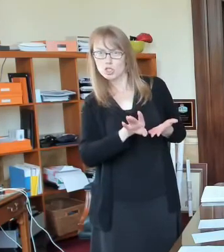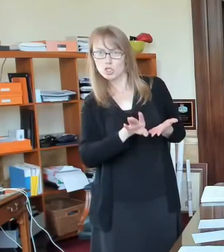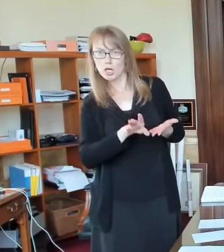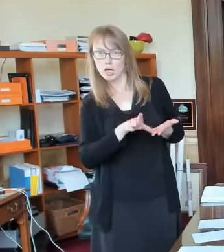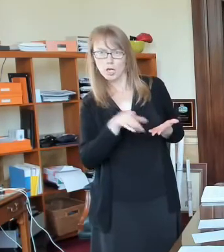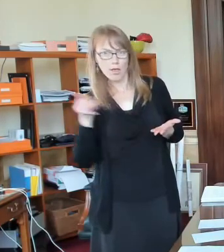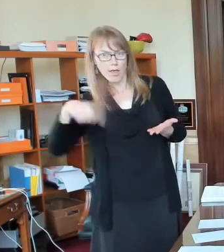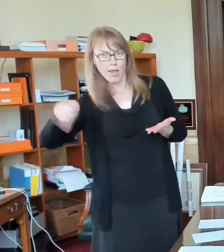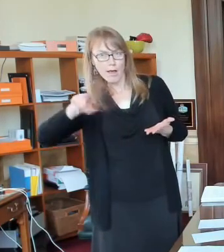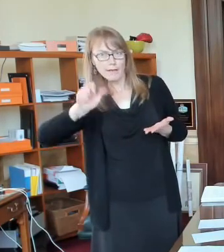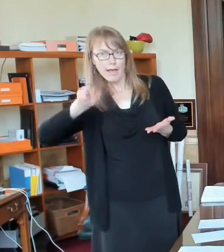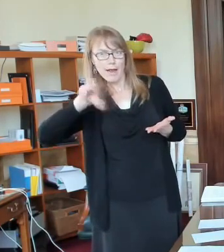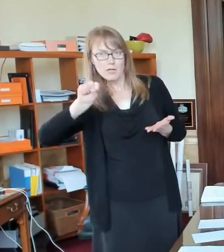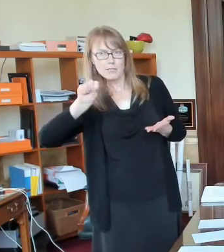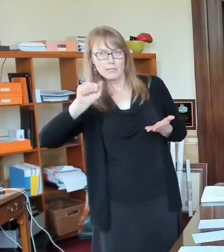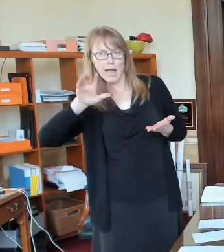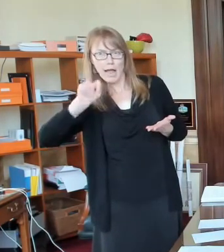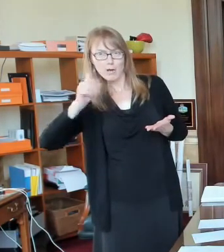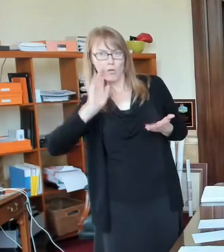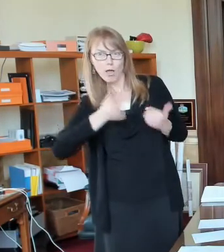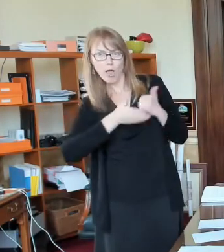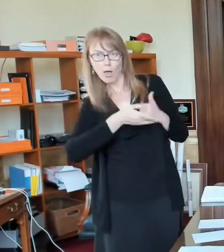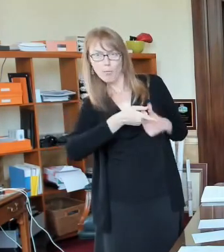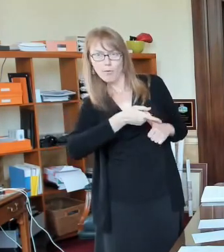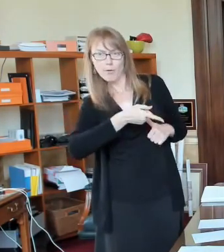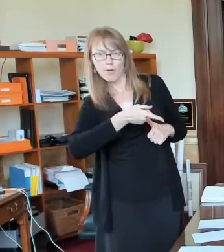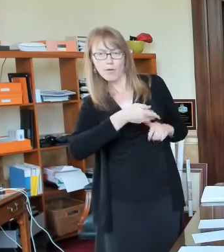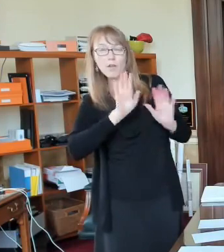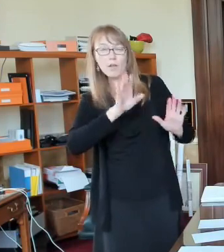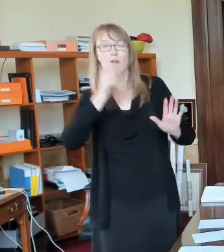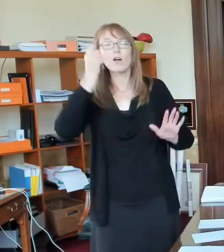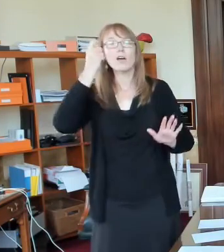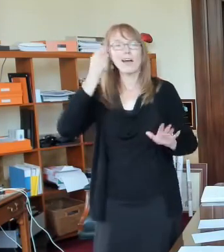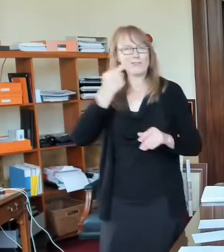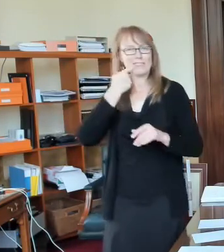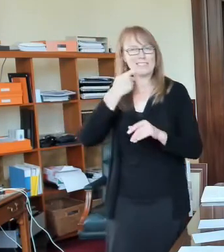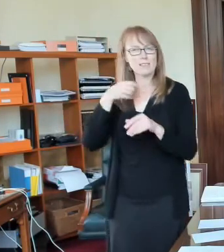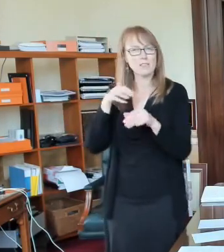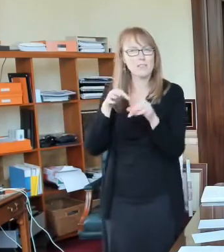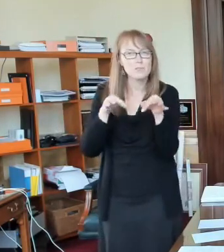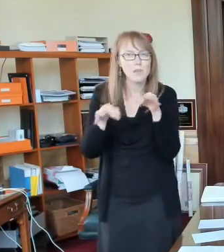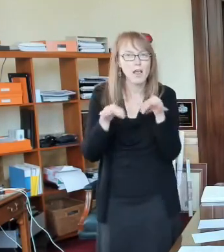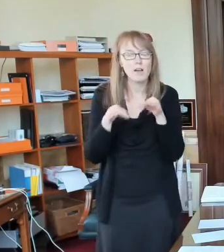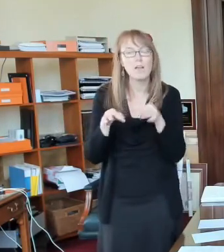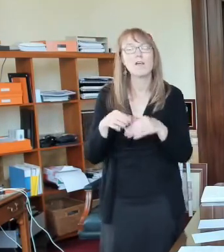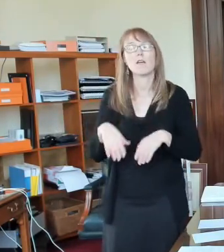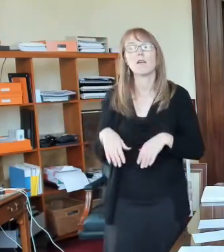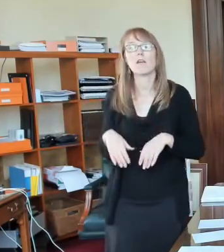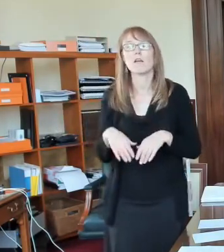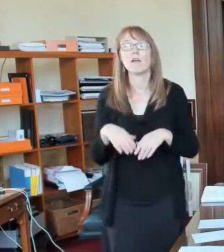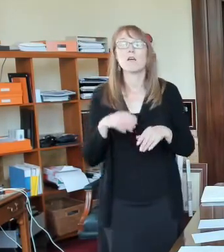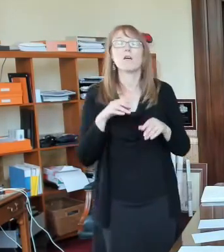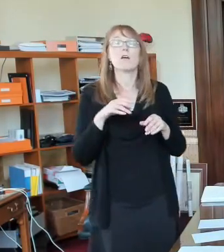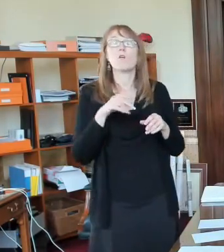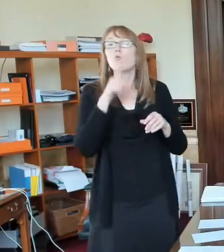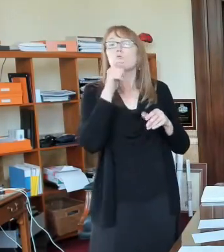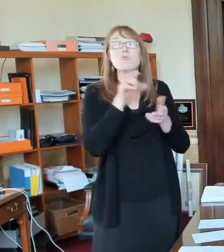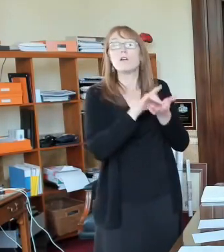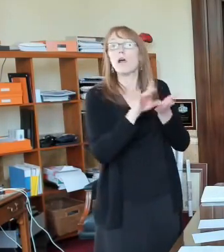that we're talking about that begin today, those are folks that, as I mentioned just a minute ago, were being evicted before